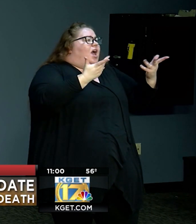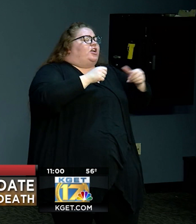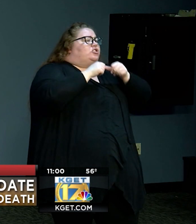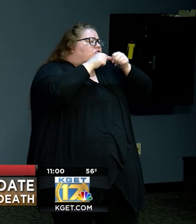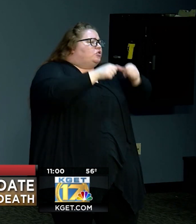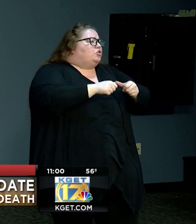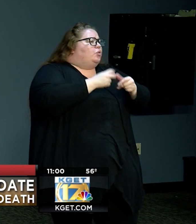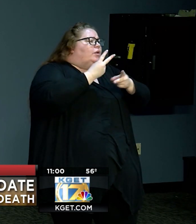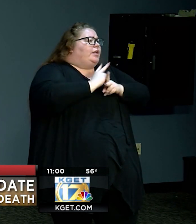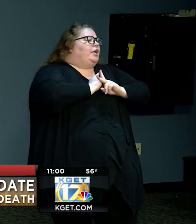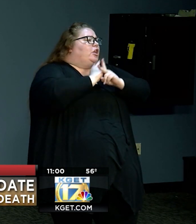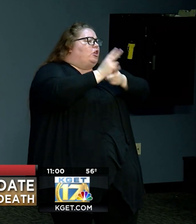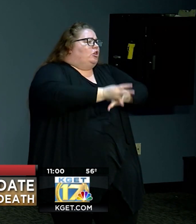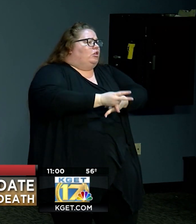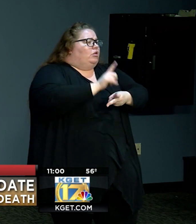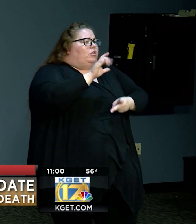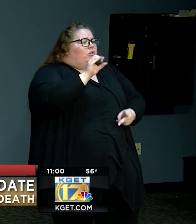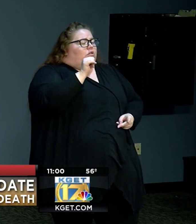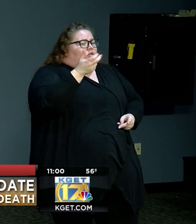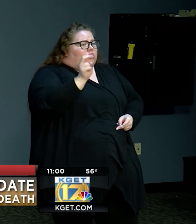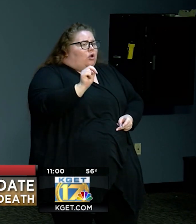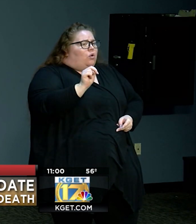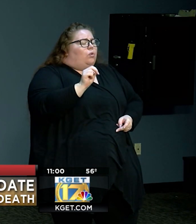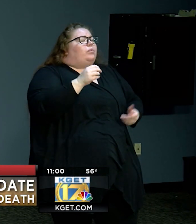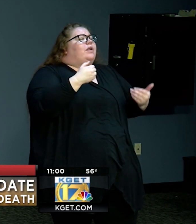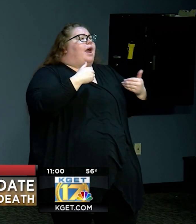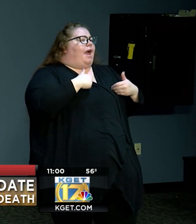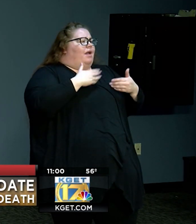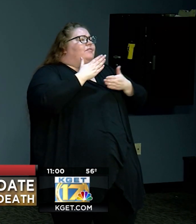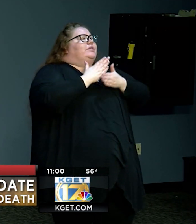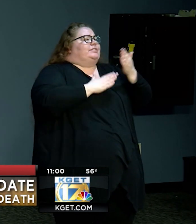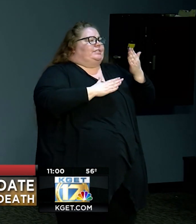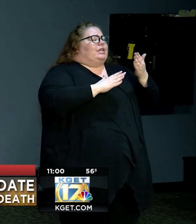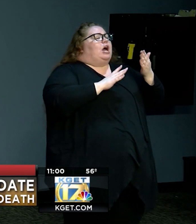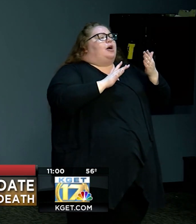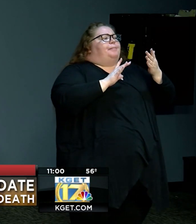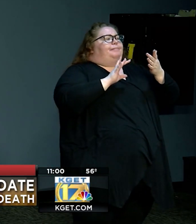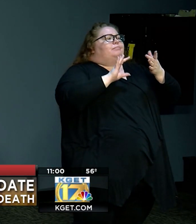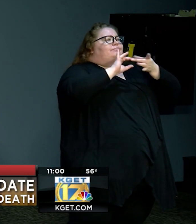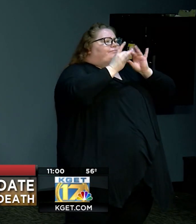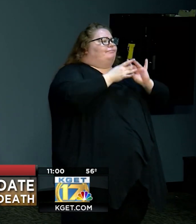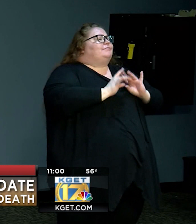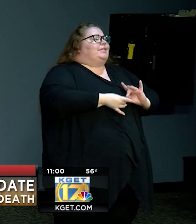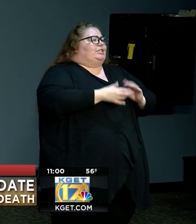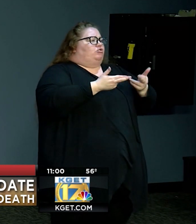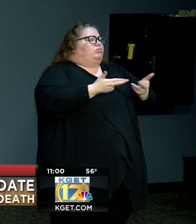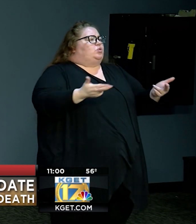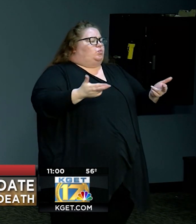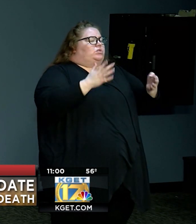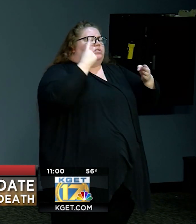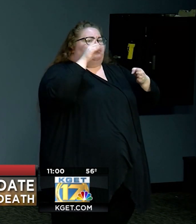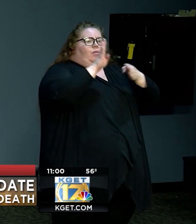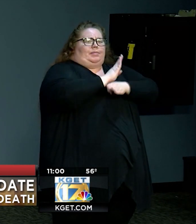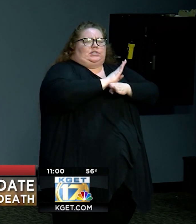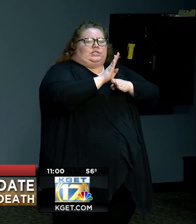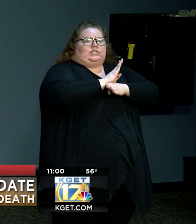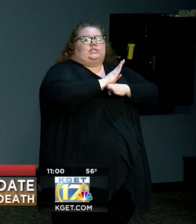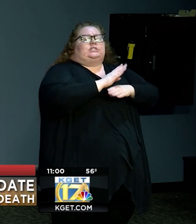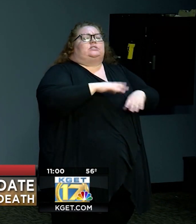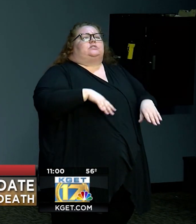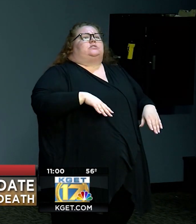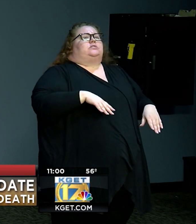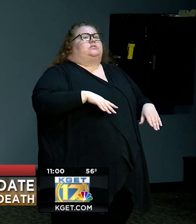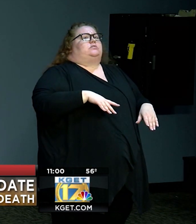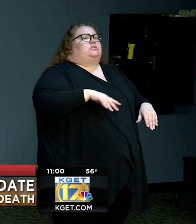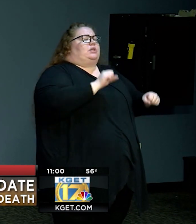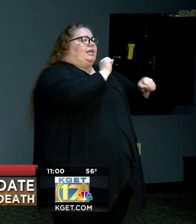So there are some links to resources to help support businesses, as well as just information for those employees or